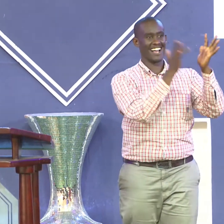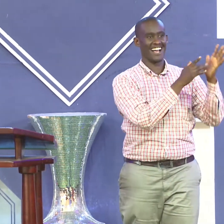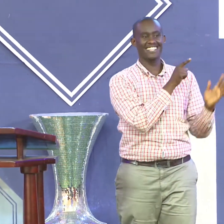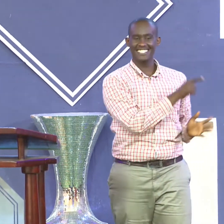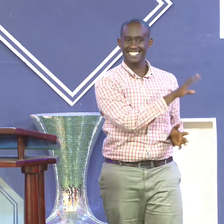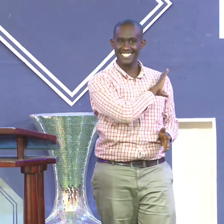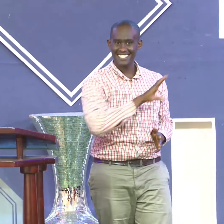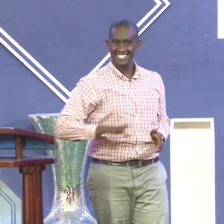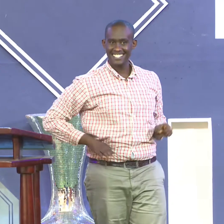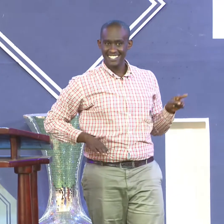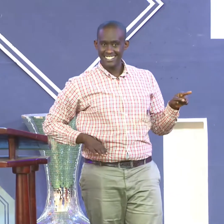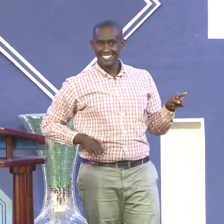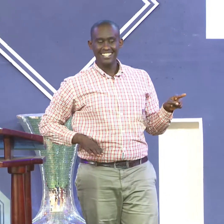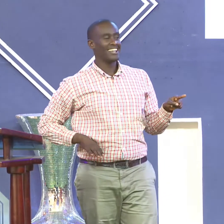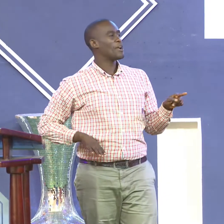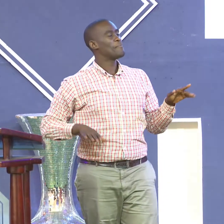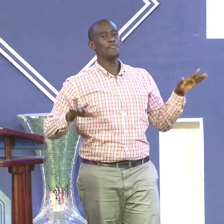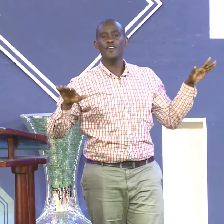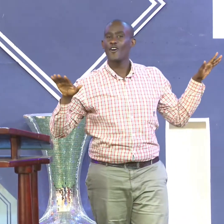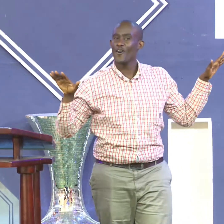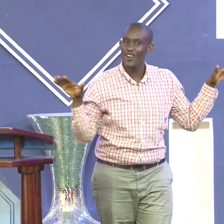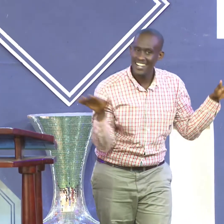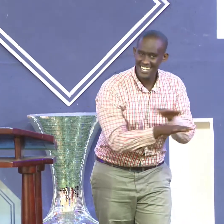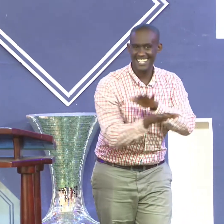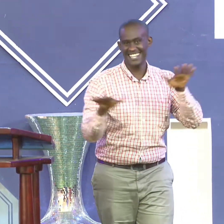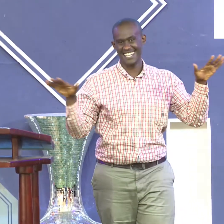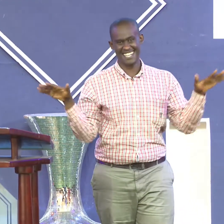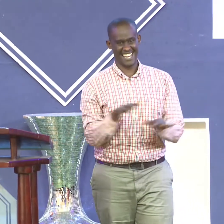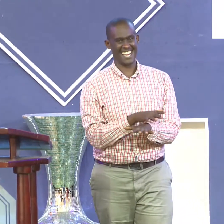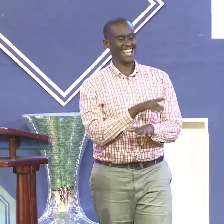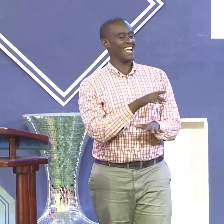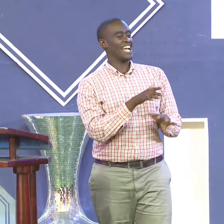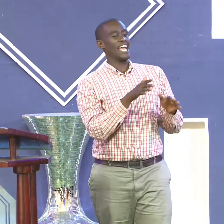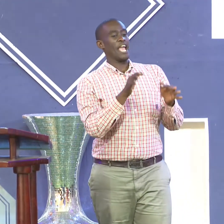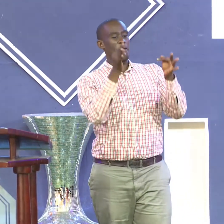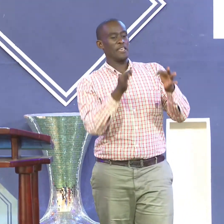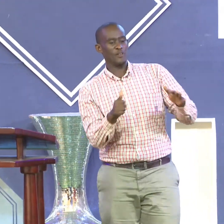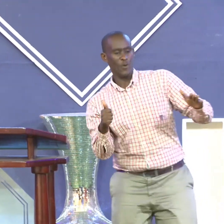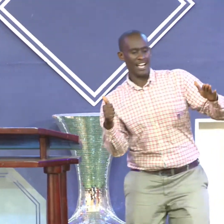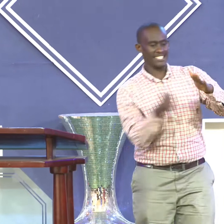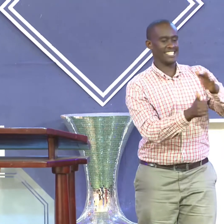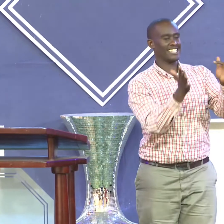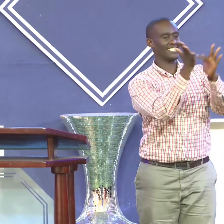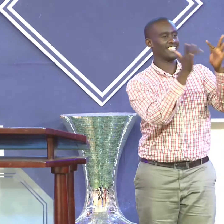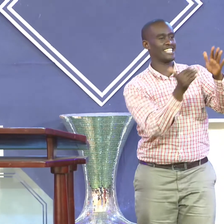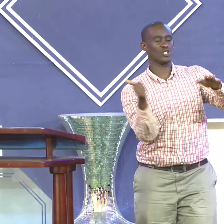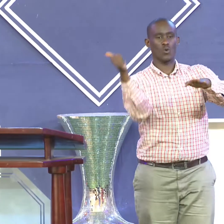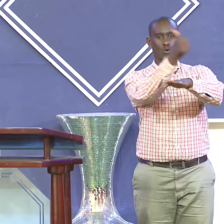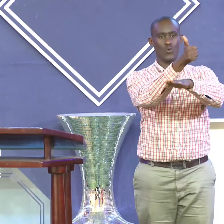But Christ, all of them, they are under his feet. Do you